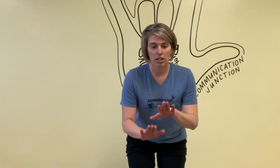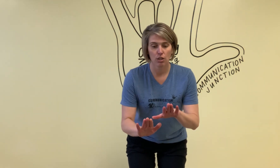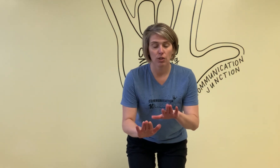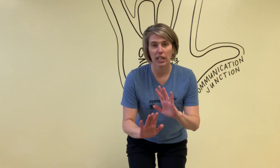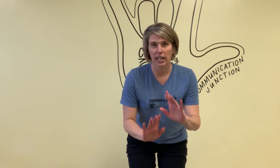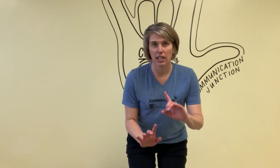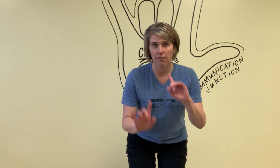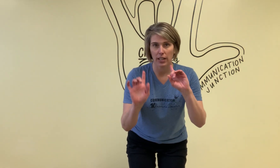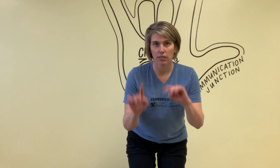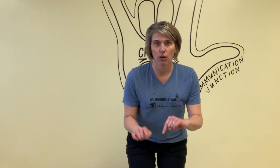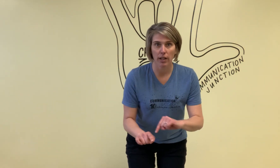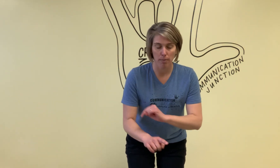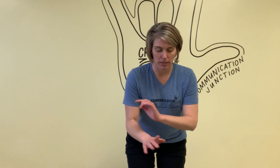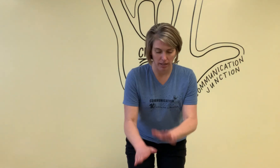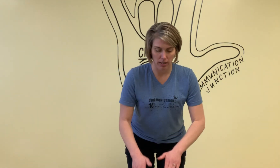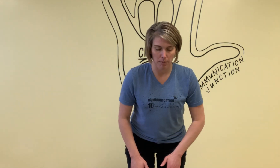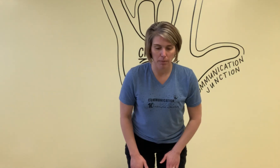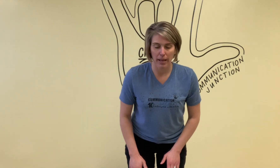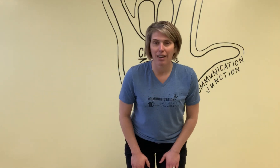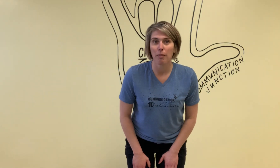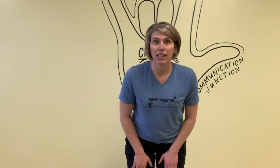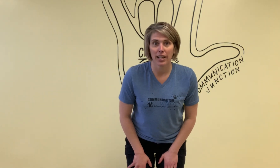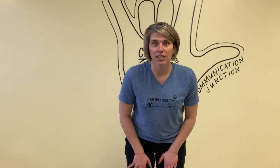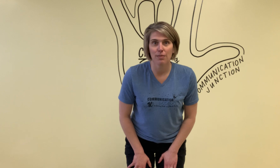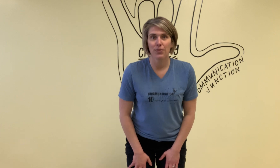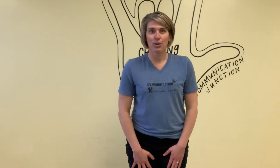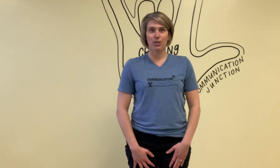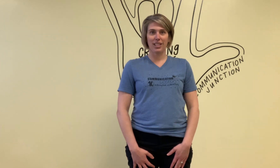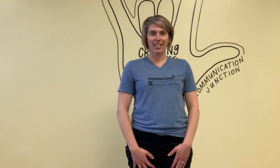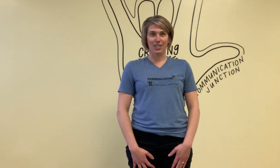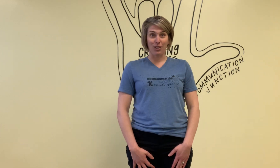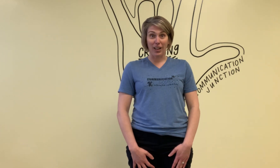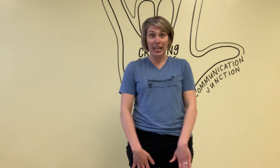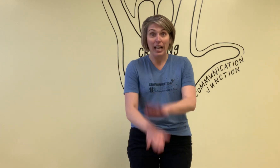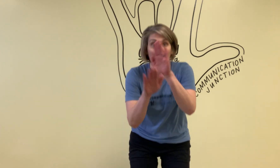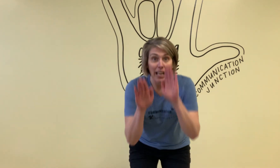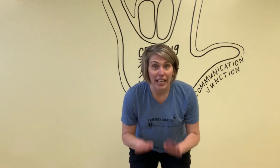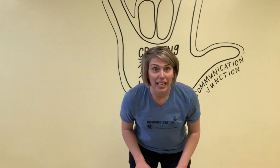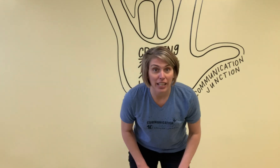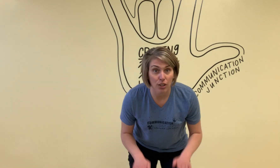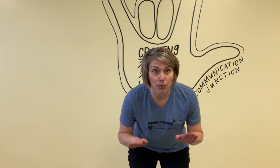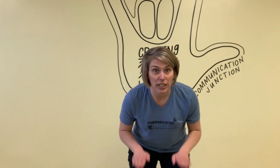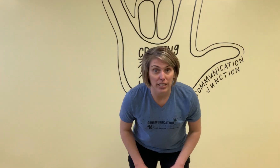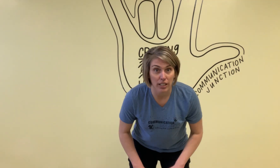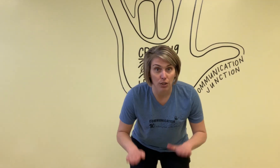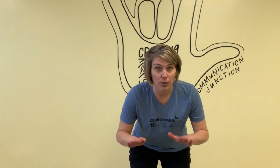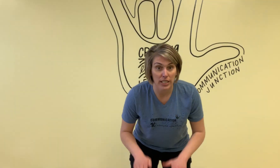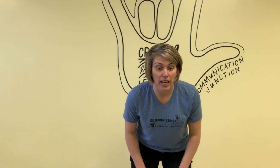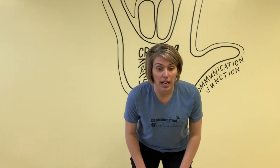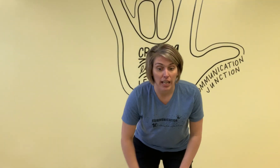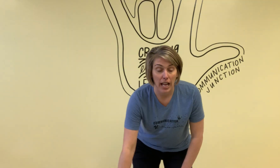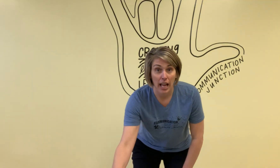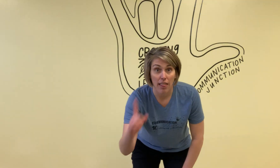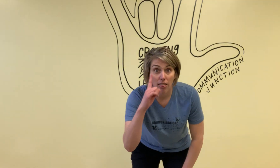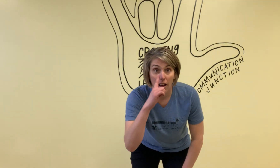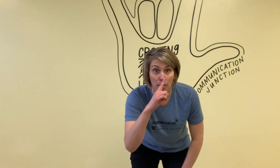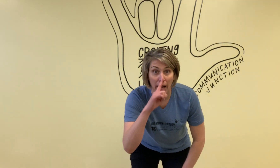that you get kind of the effect of going up and down, and I'm gonna pat on my legs. So it goes like this. Are you ready? Hickory dickory dock, the